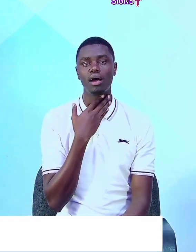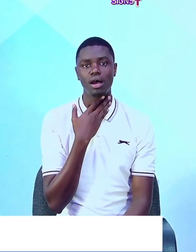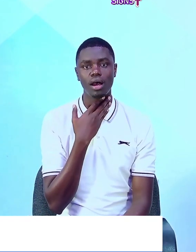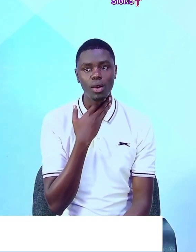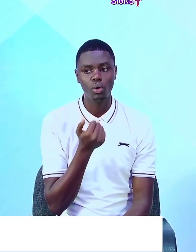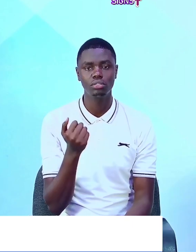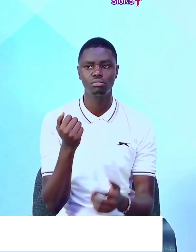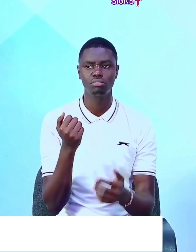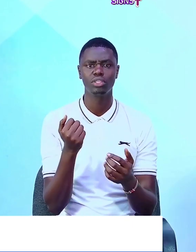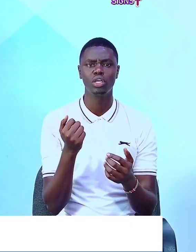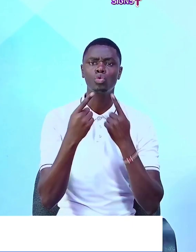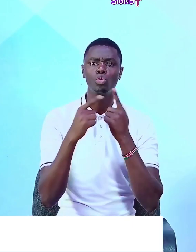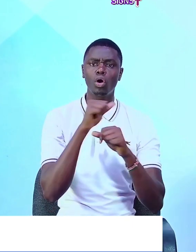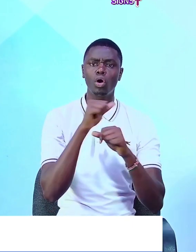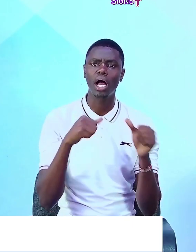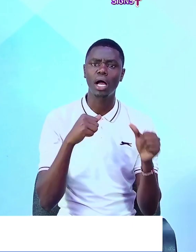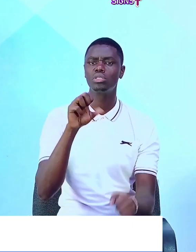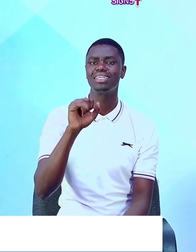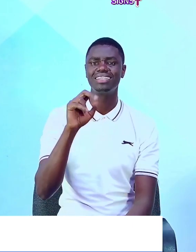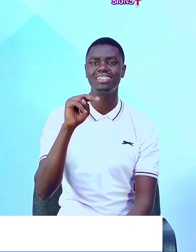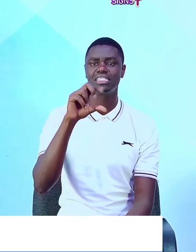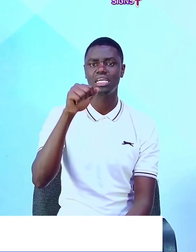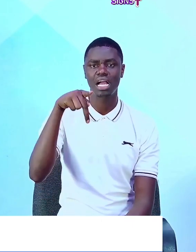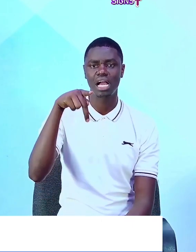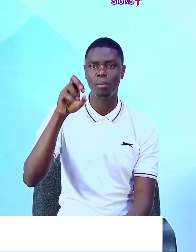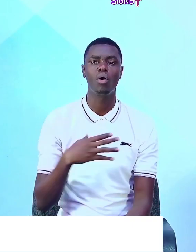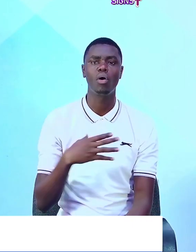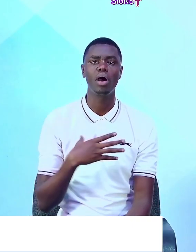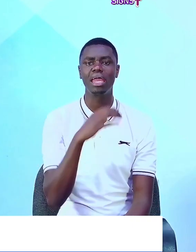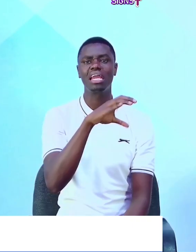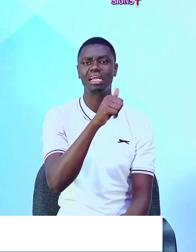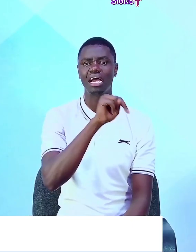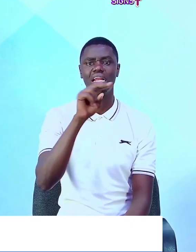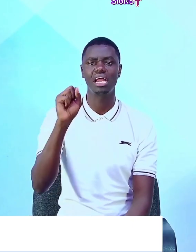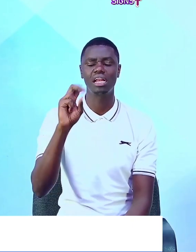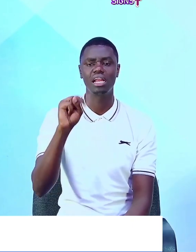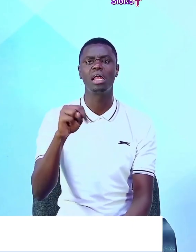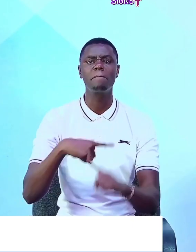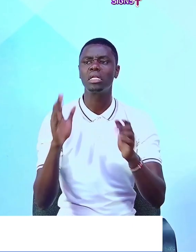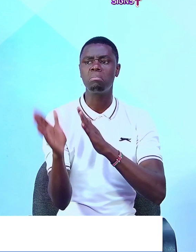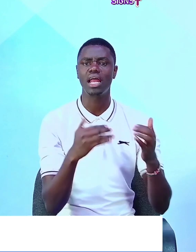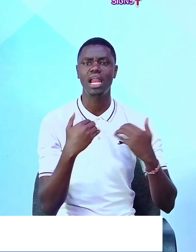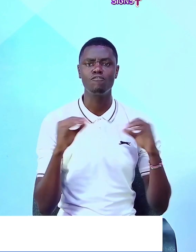We talk about Singapore, we talk about Ghana, but we don't have drugs in our hospital. Because some people are selling those